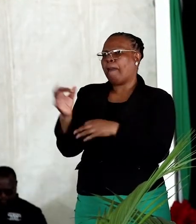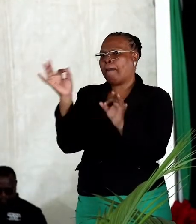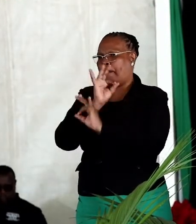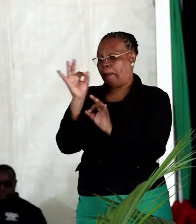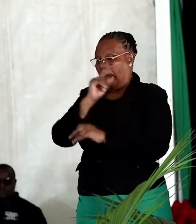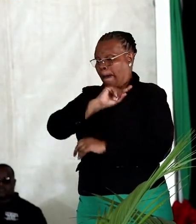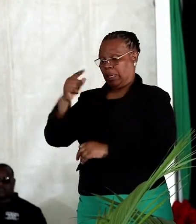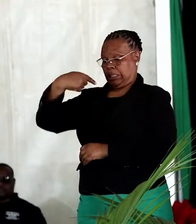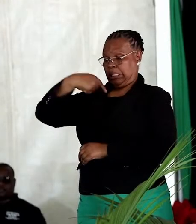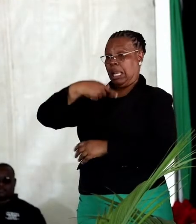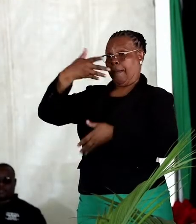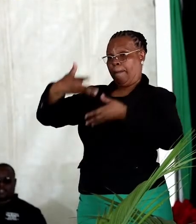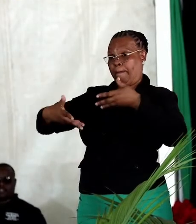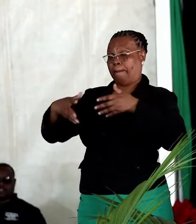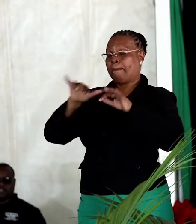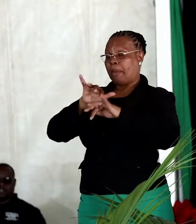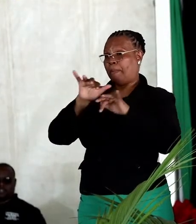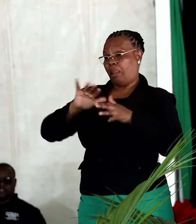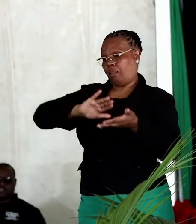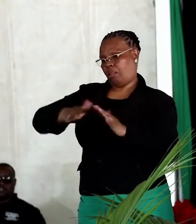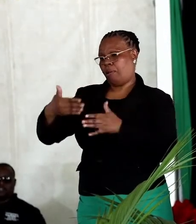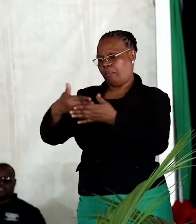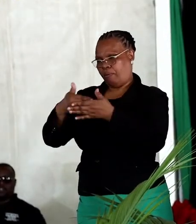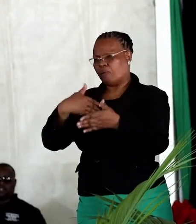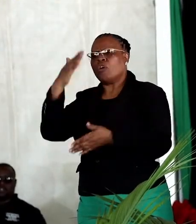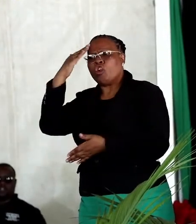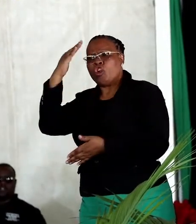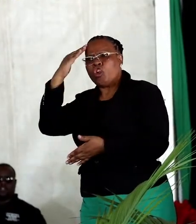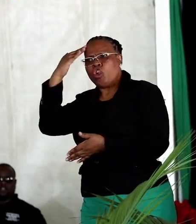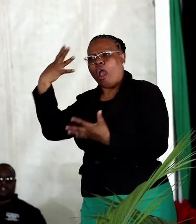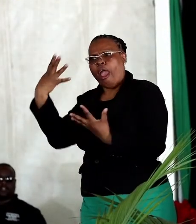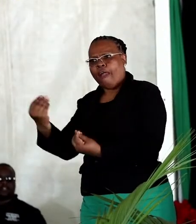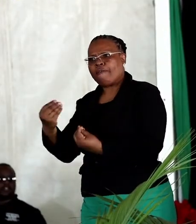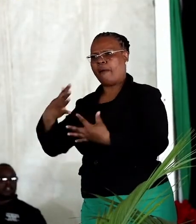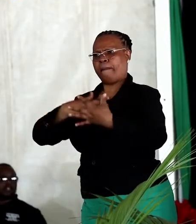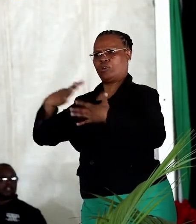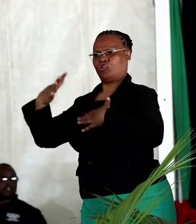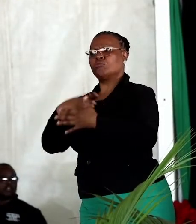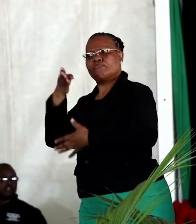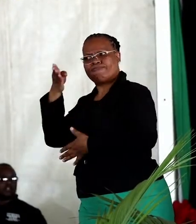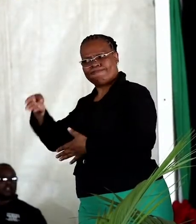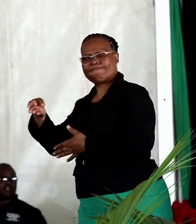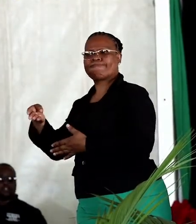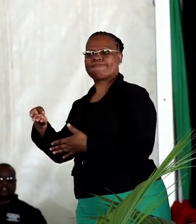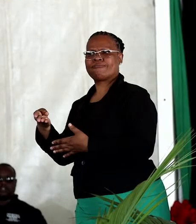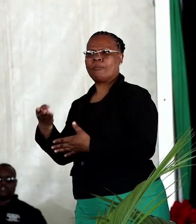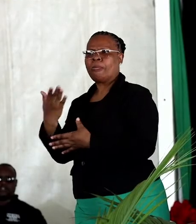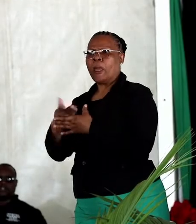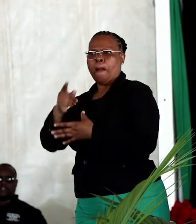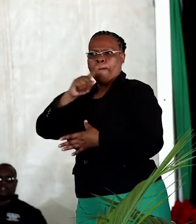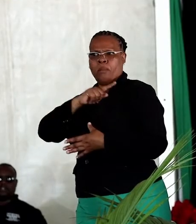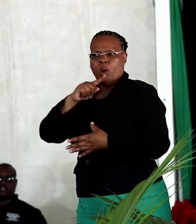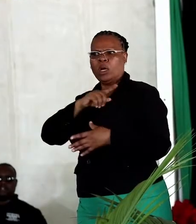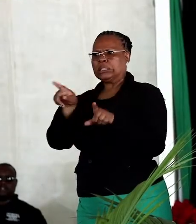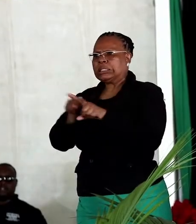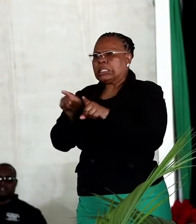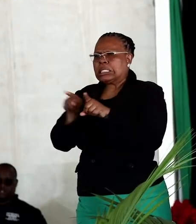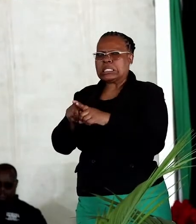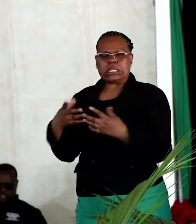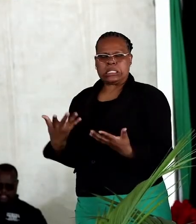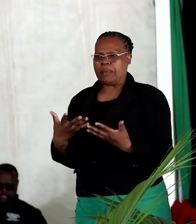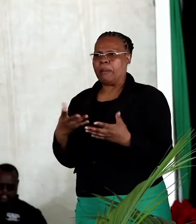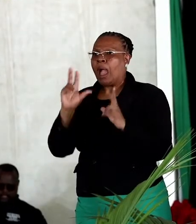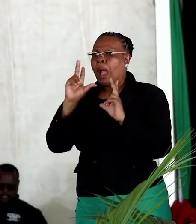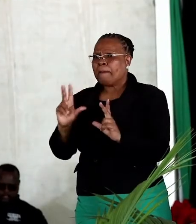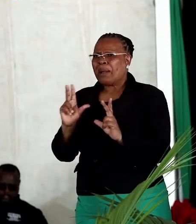akhona eBhisho. They were peaceful, they were not looters. They were cadres who were